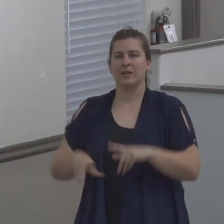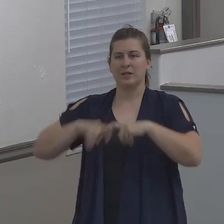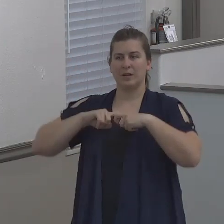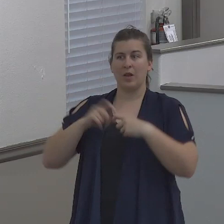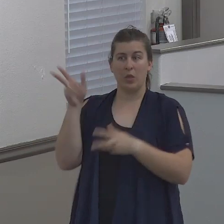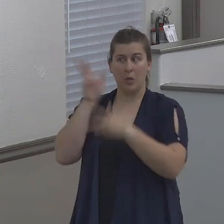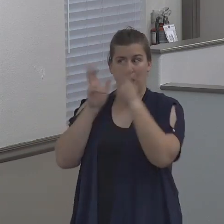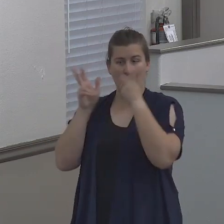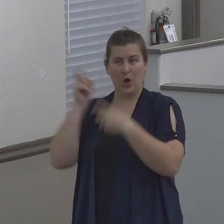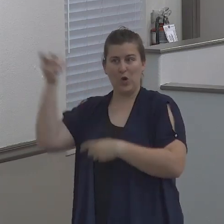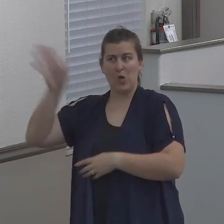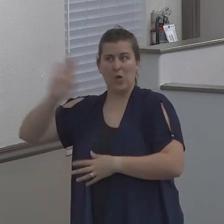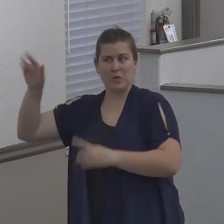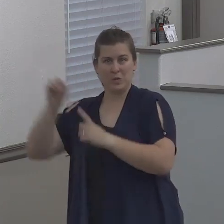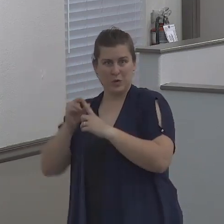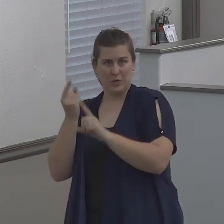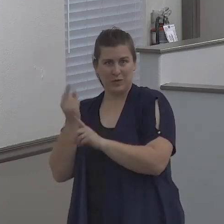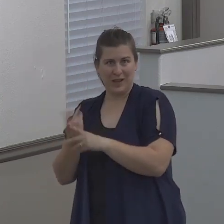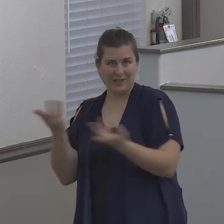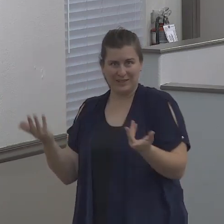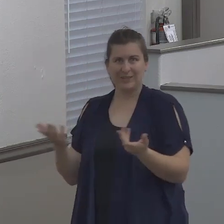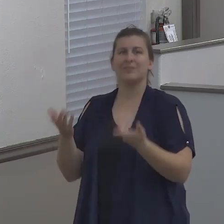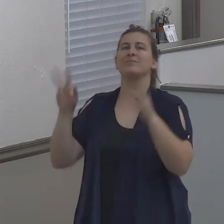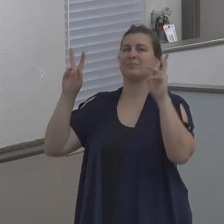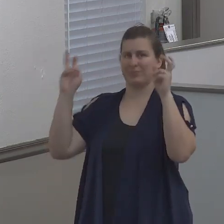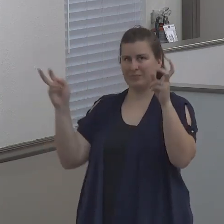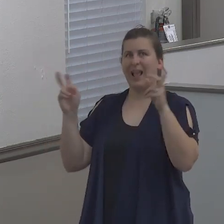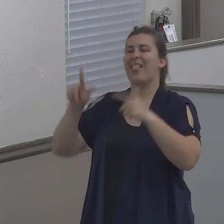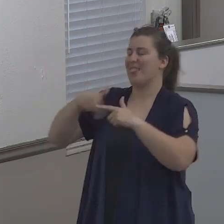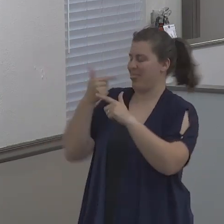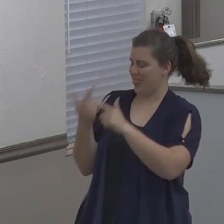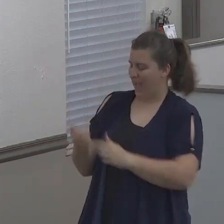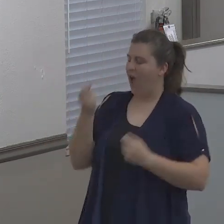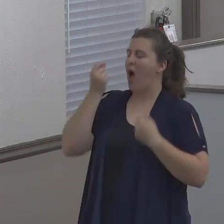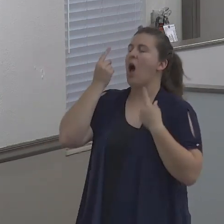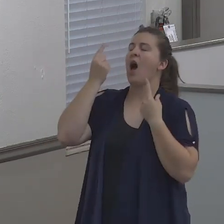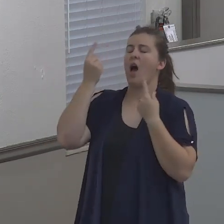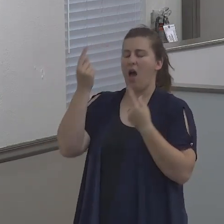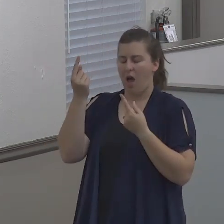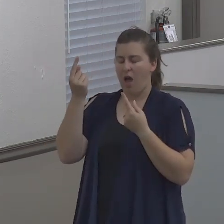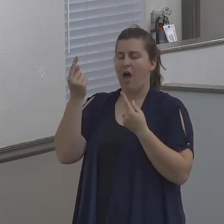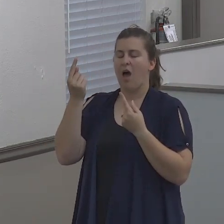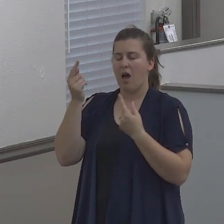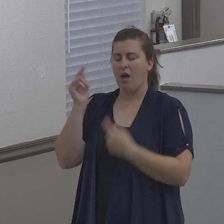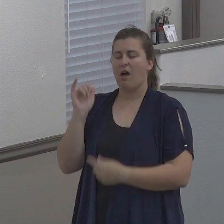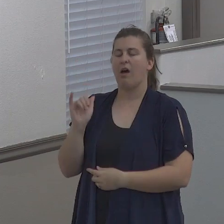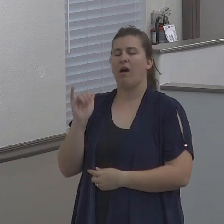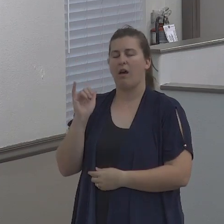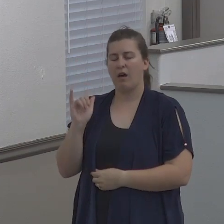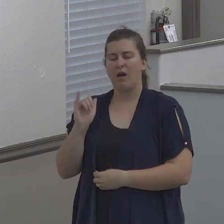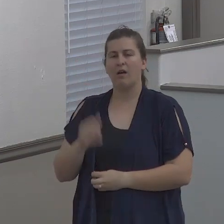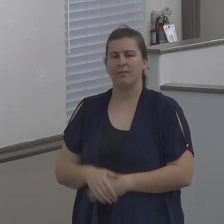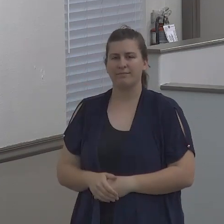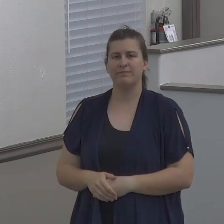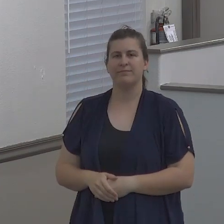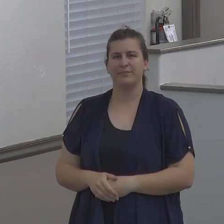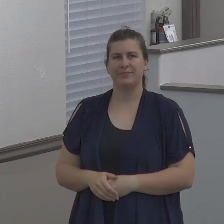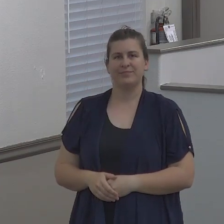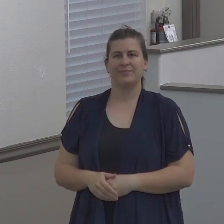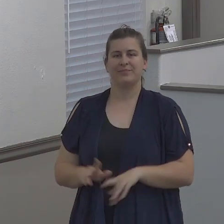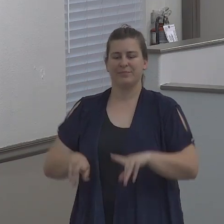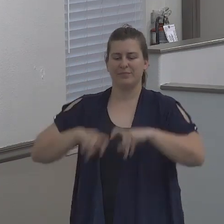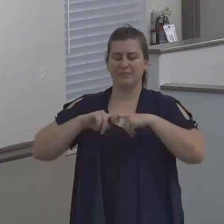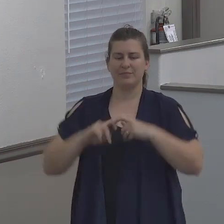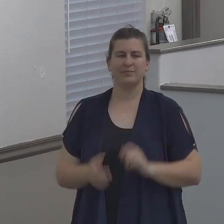the sanctuary of God but you hear God's word? "Went into the sanctuary of God, then understood I